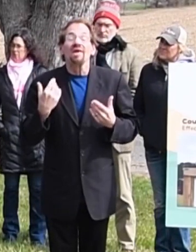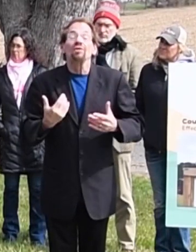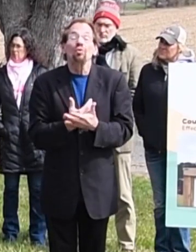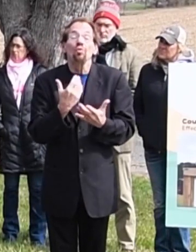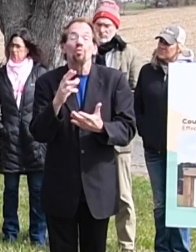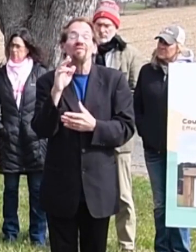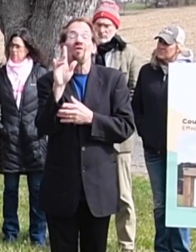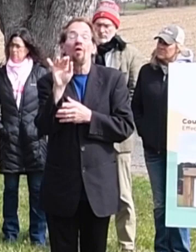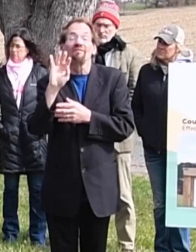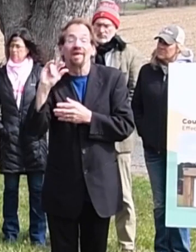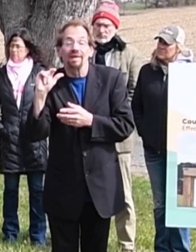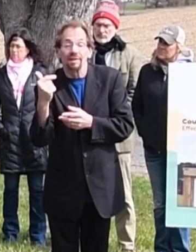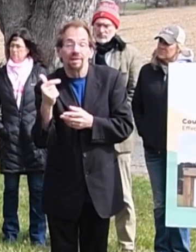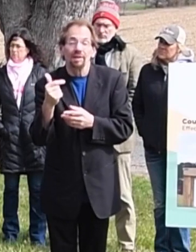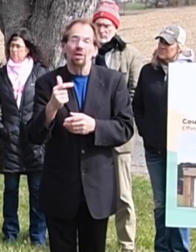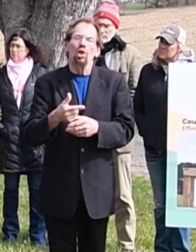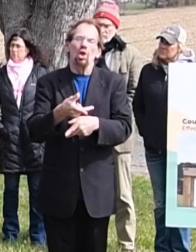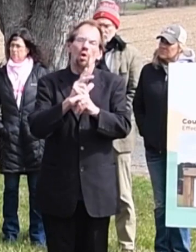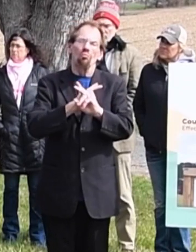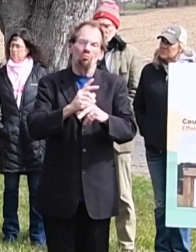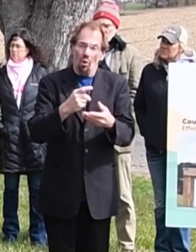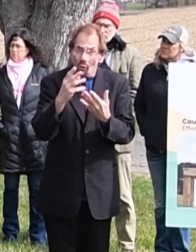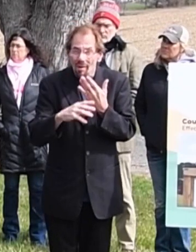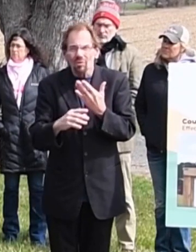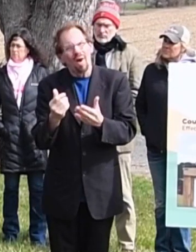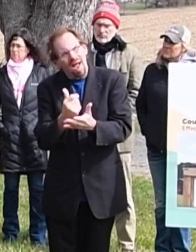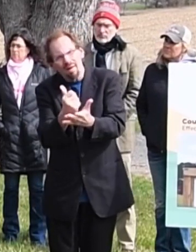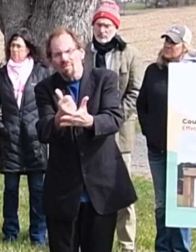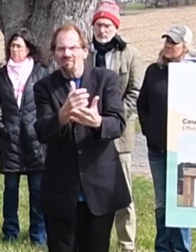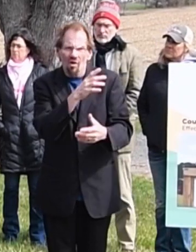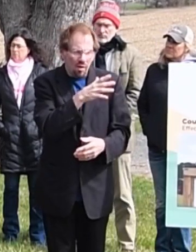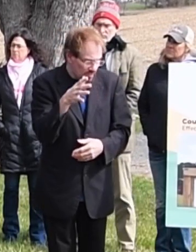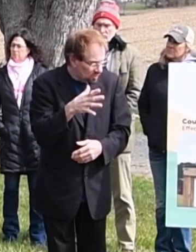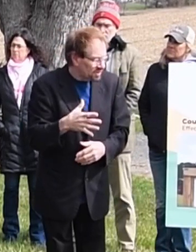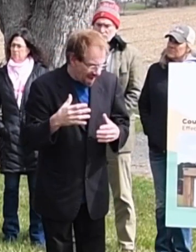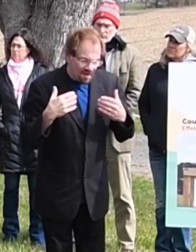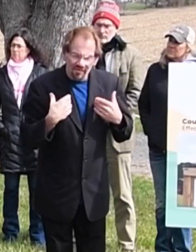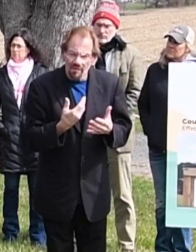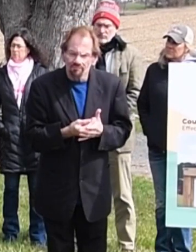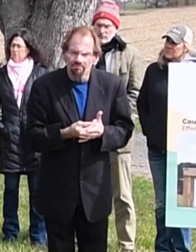help farmers bridge the financing gap on these projects with an infusion of